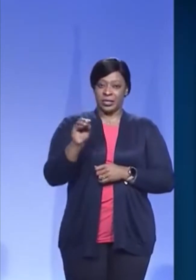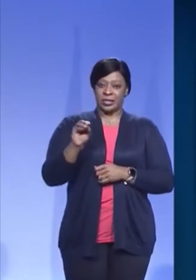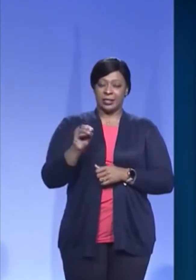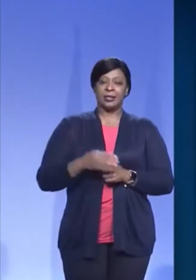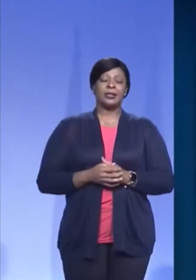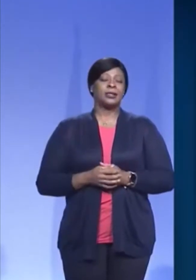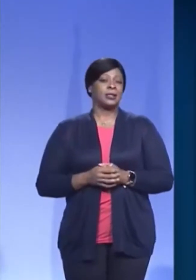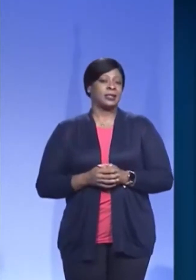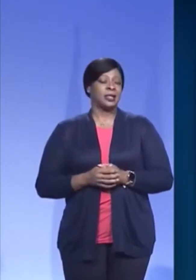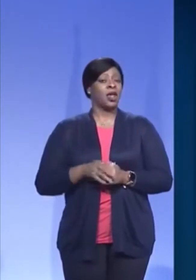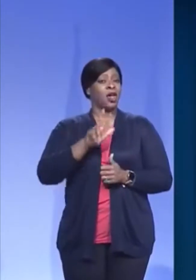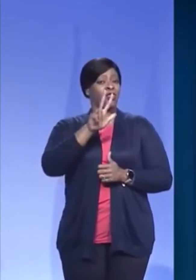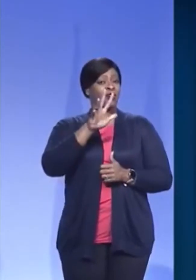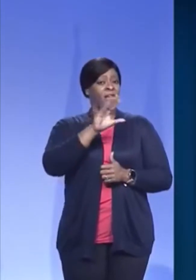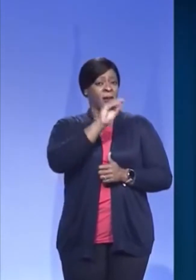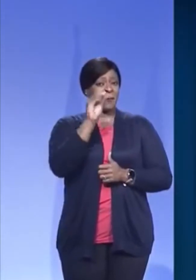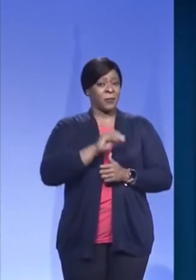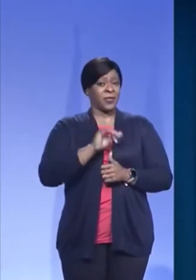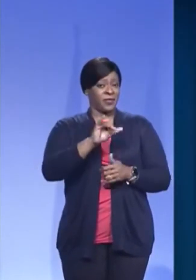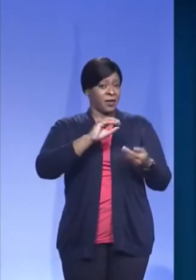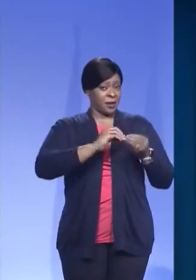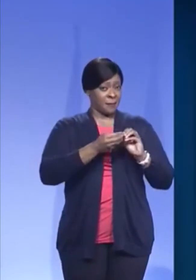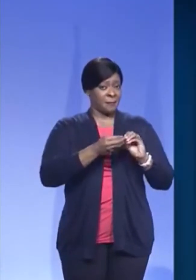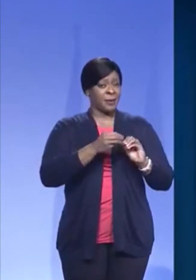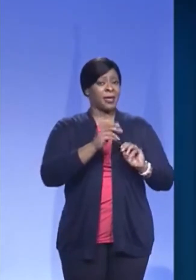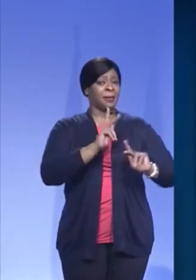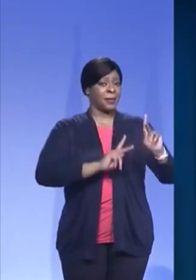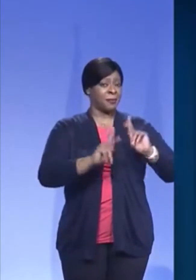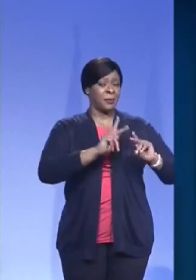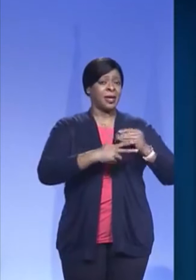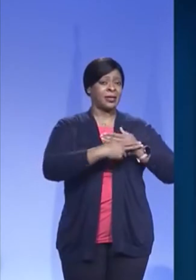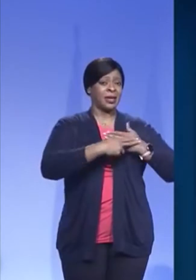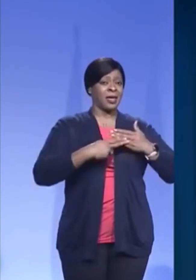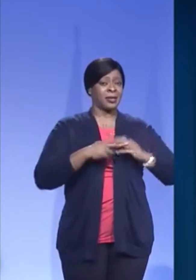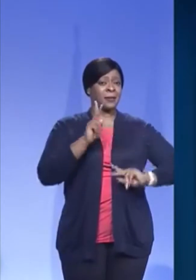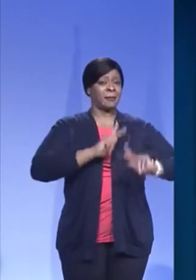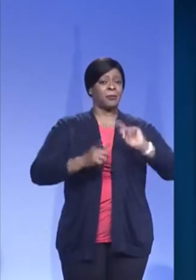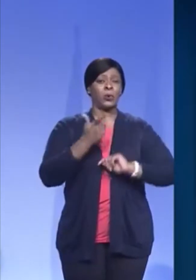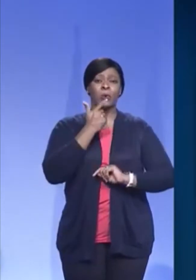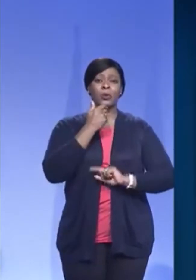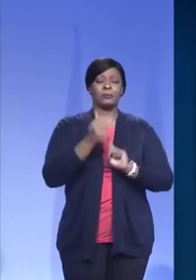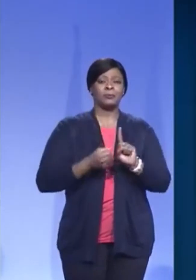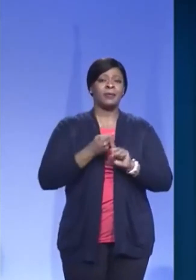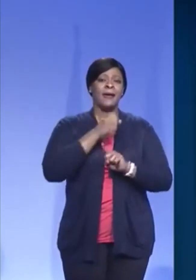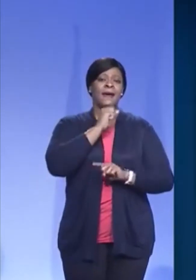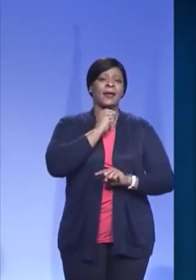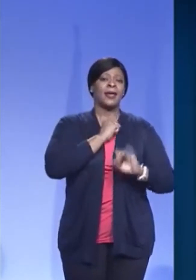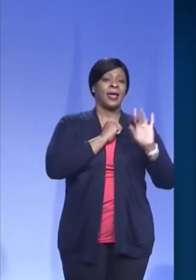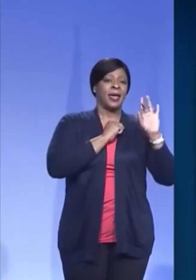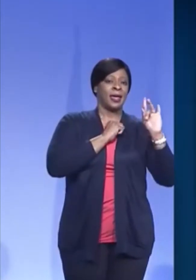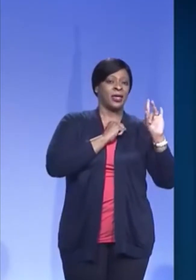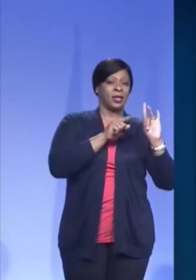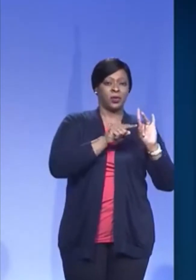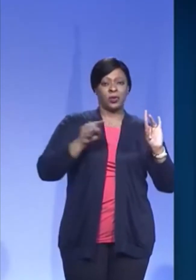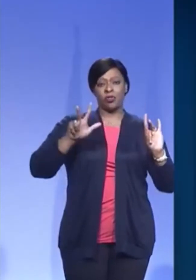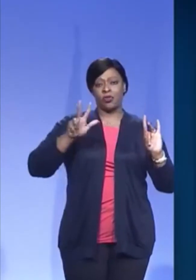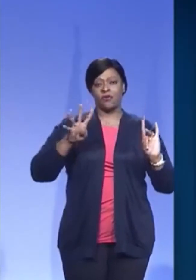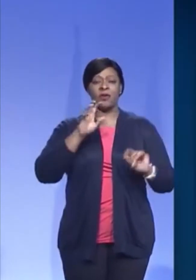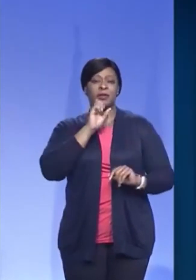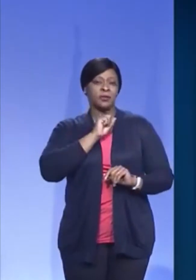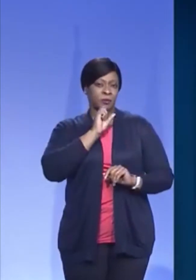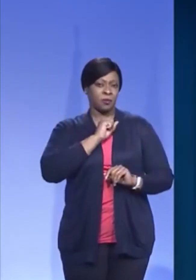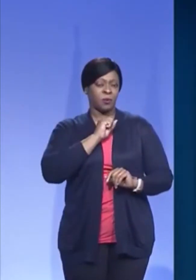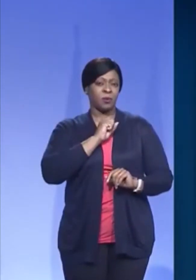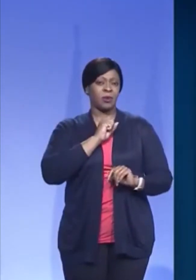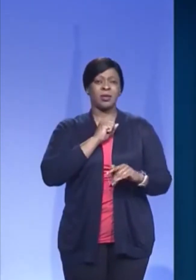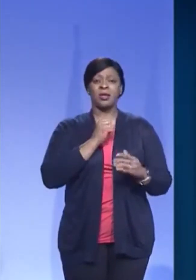And 35% of the cases are being diagnosed in individuals who are 18 to 34 years old. So more